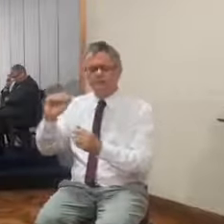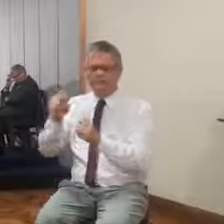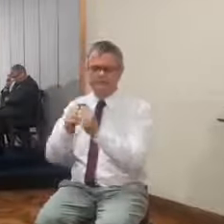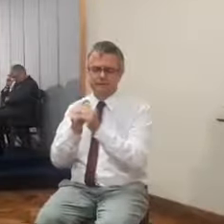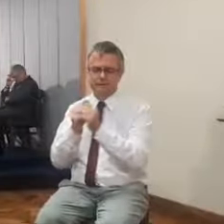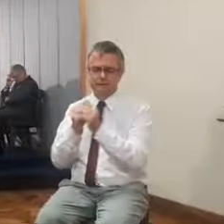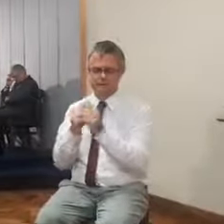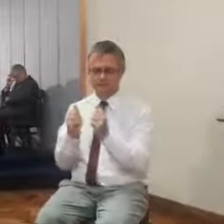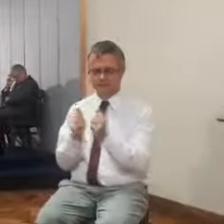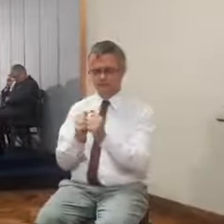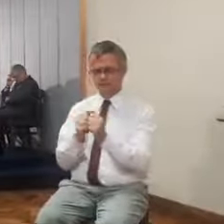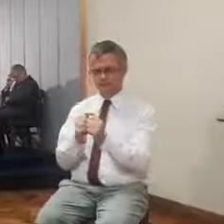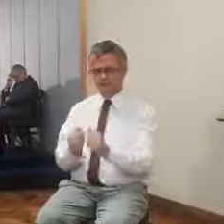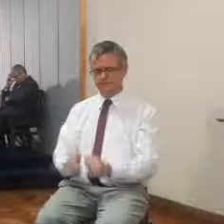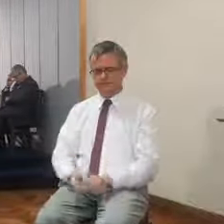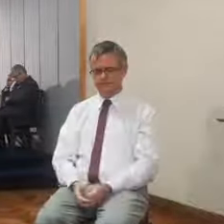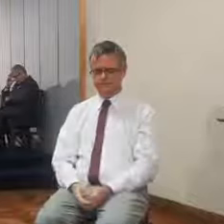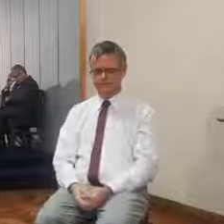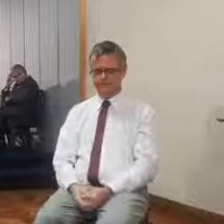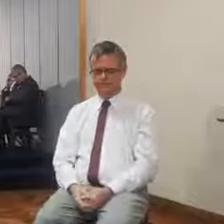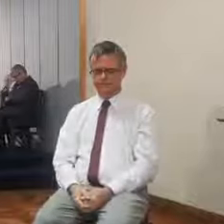sake. Amen. Amen.